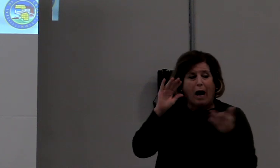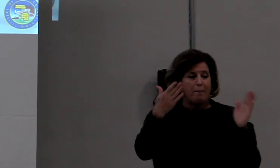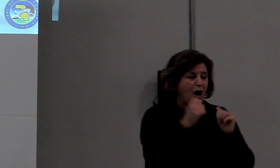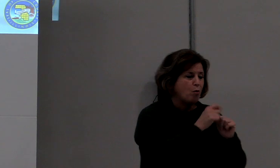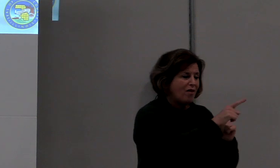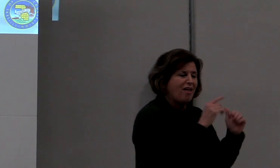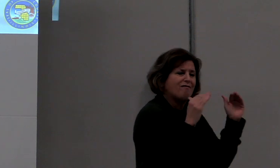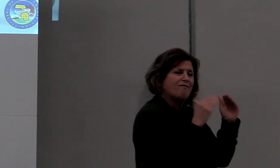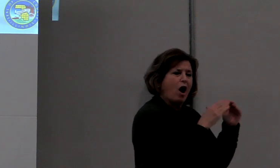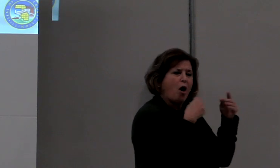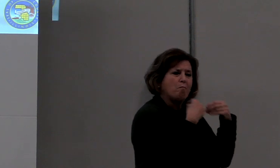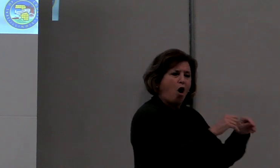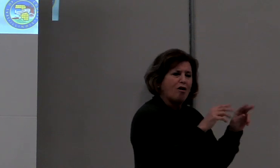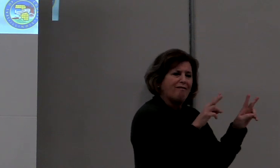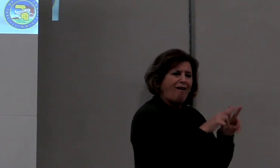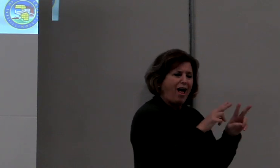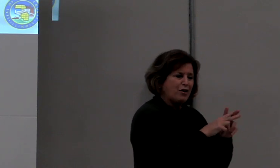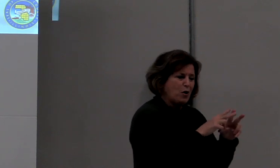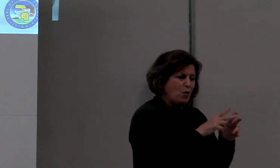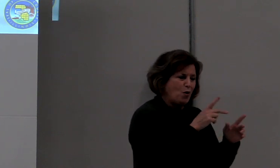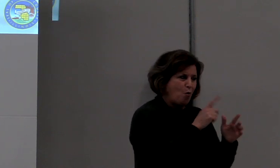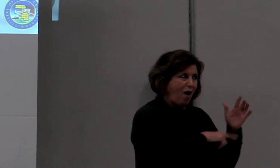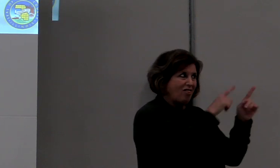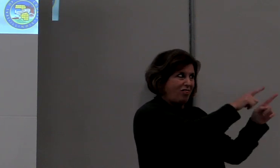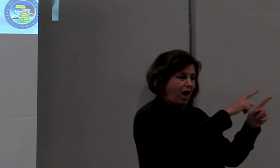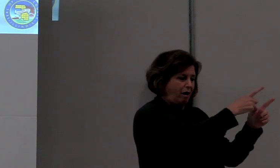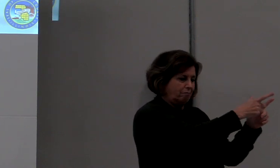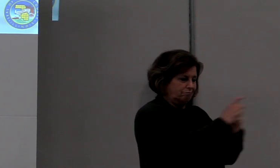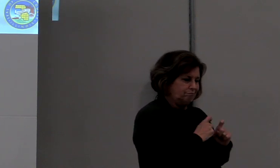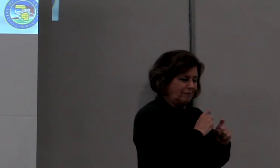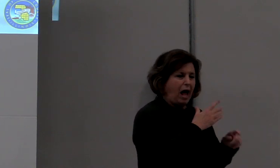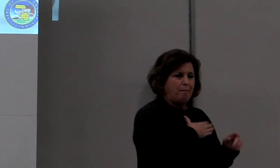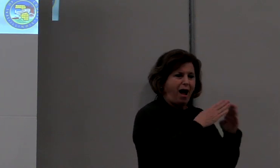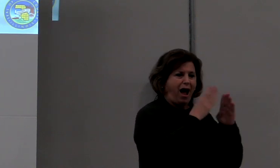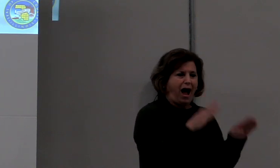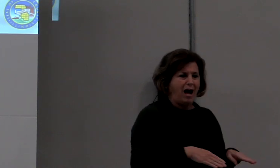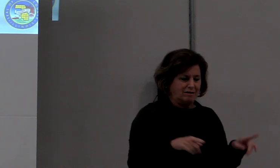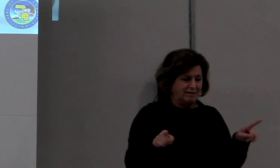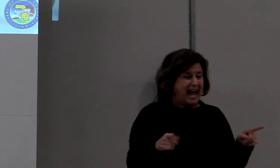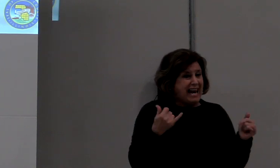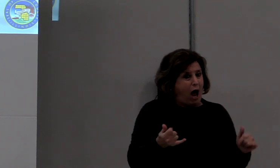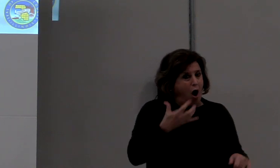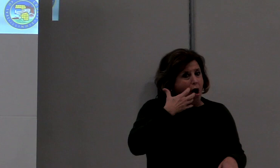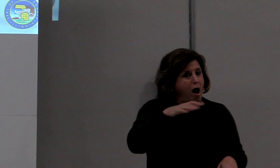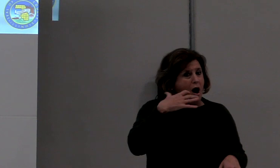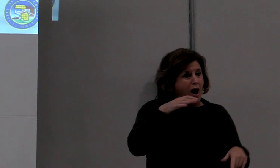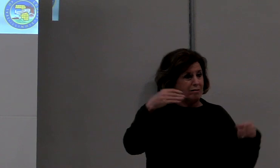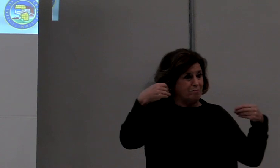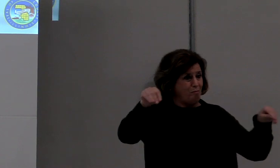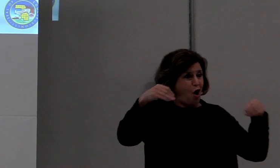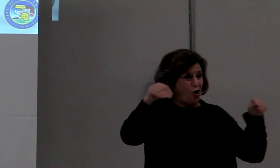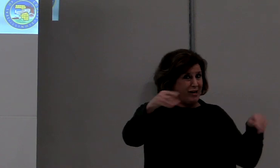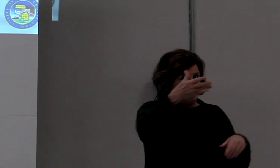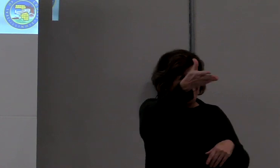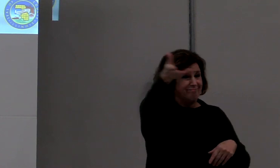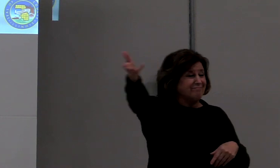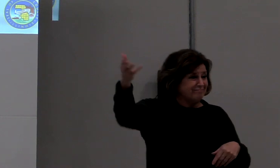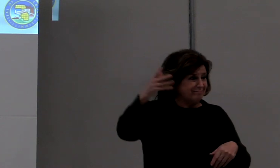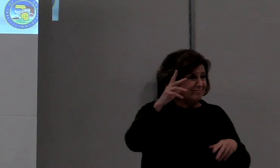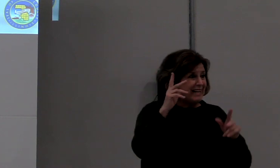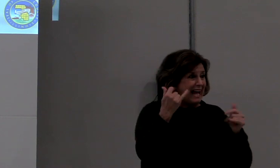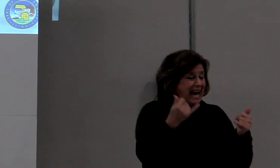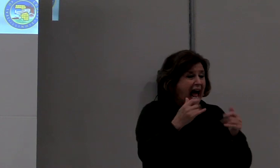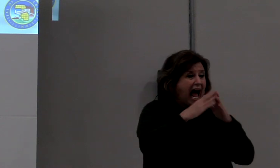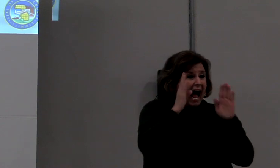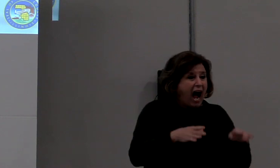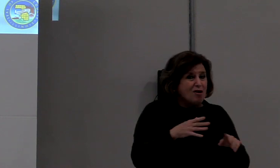is on my tax bill or what the assessor placed on my house? It's a pretty hot market right now. I imagine a lot of the homes